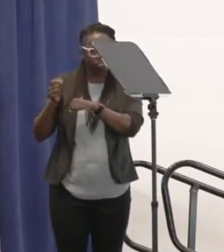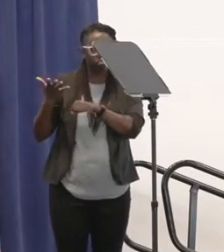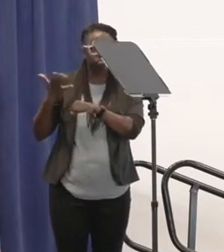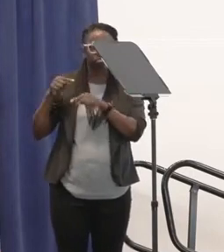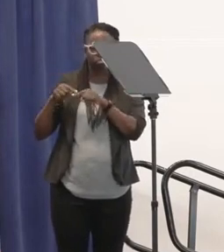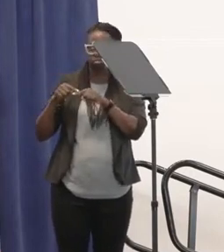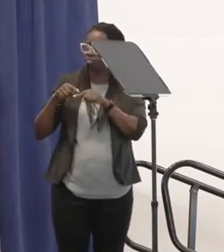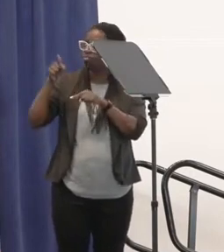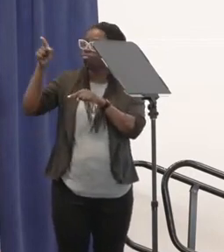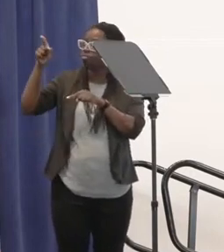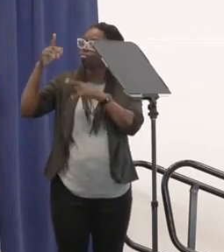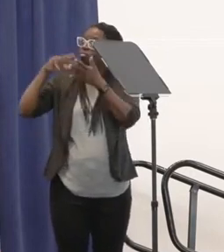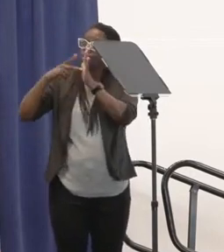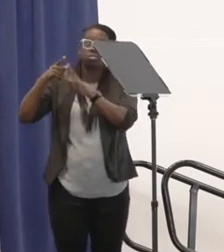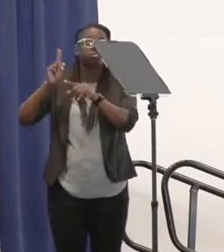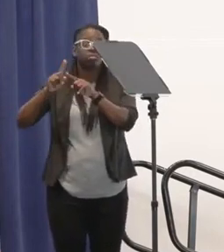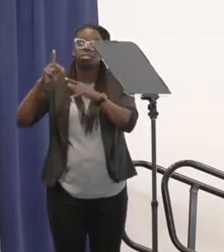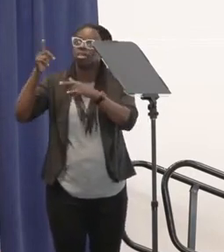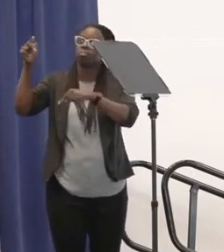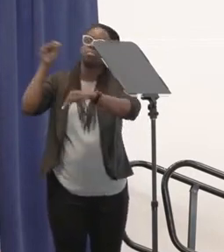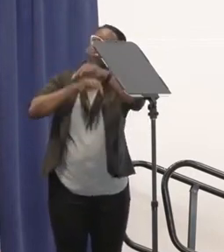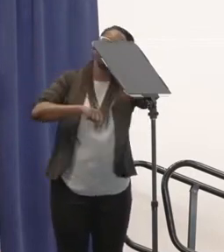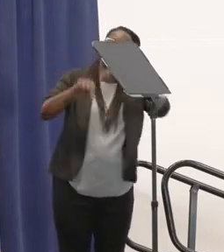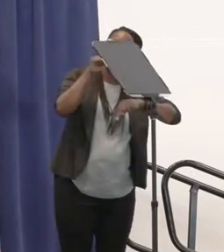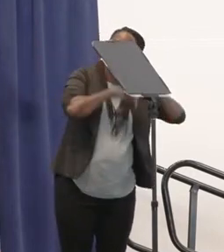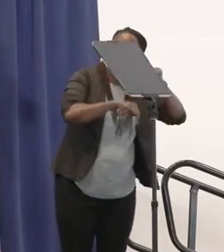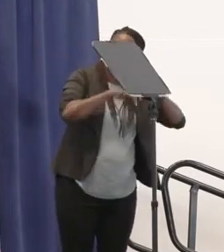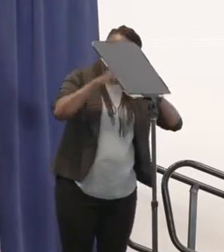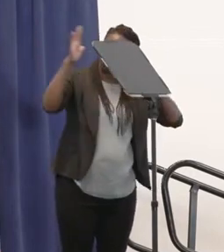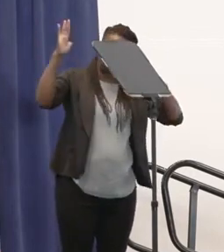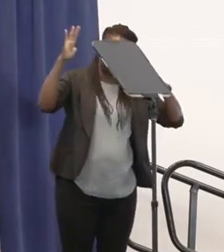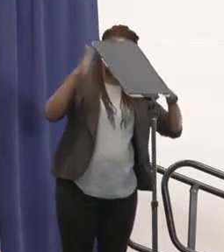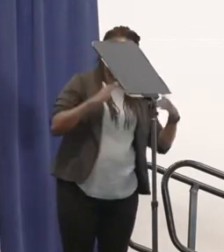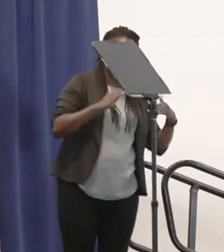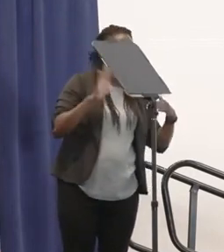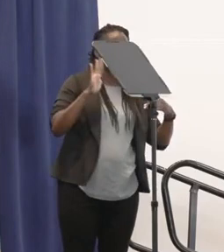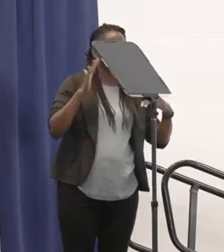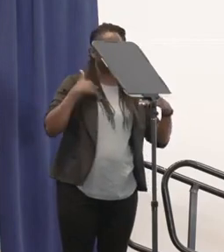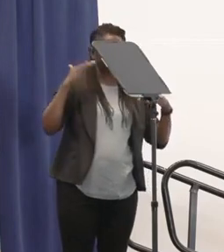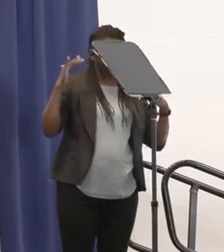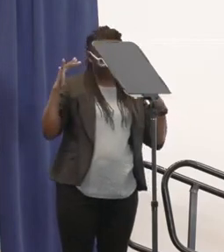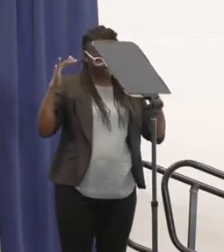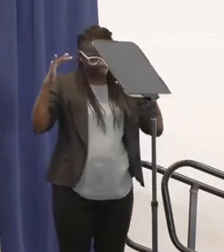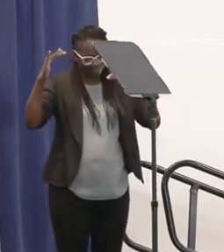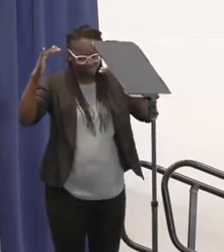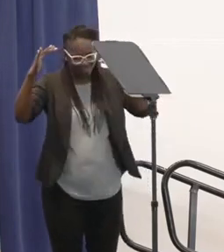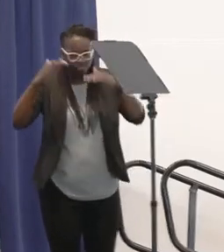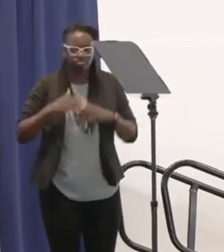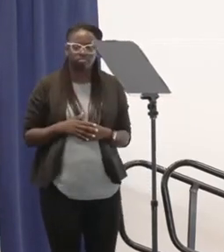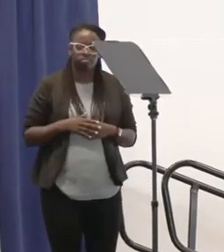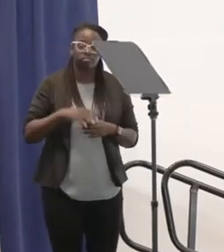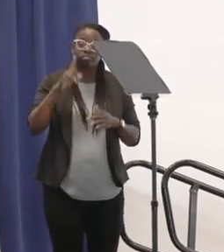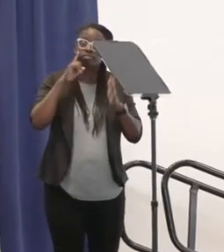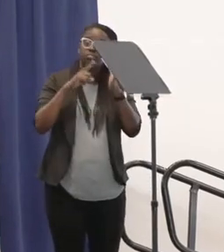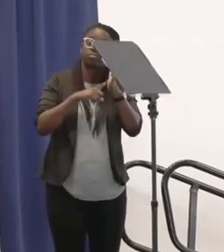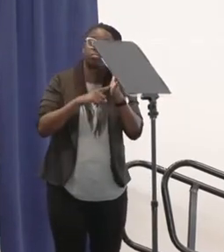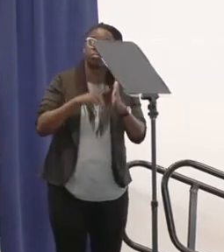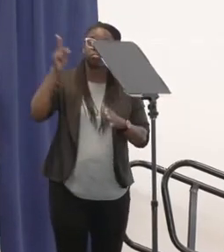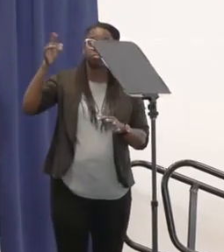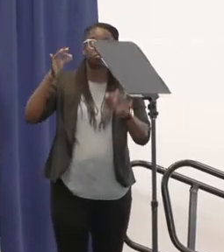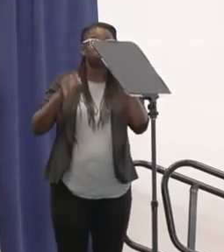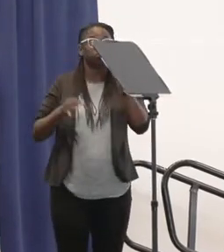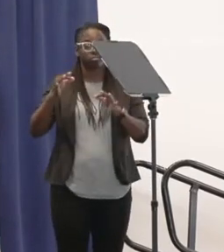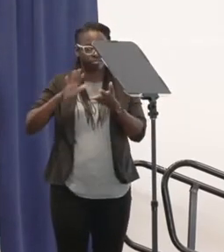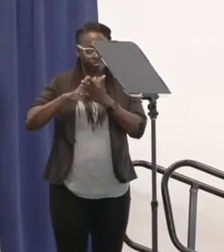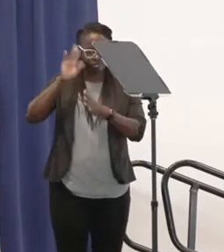and opportunity to all of our students. It was another example of this court becoming very political and